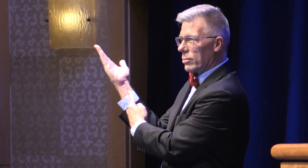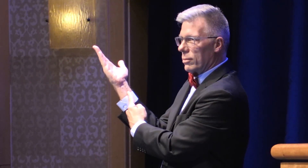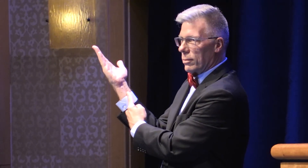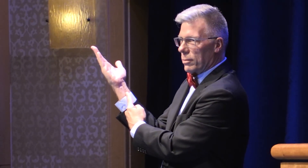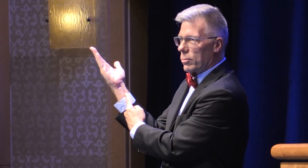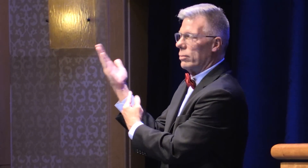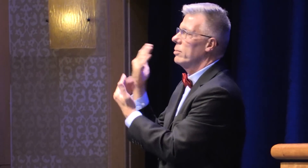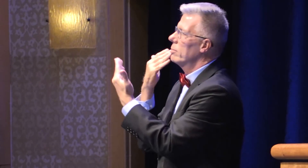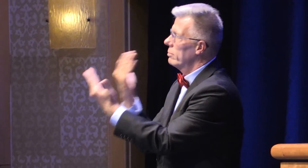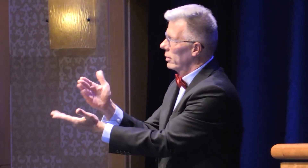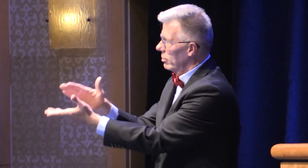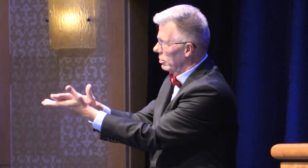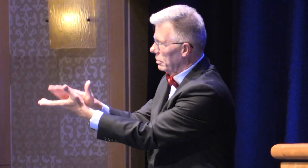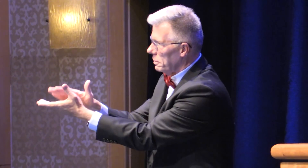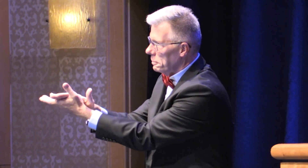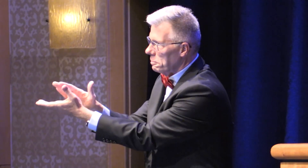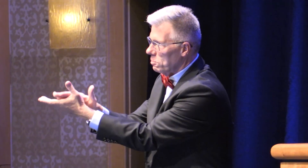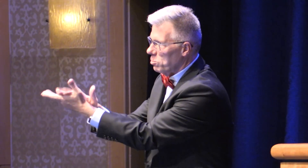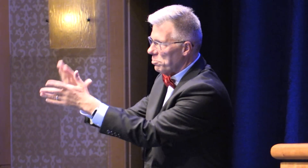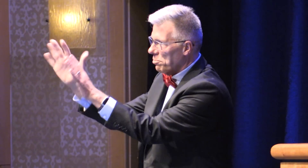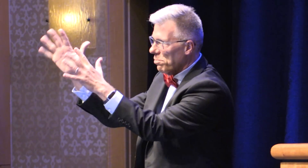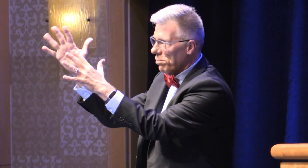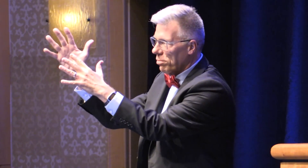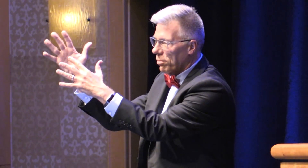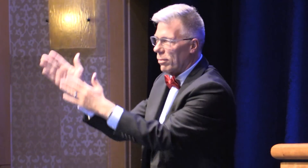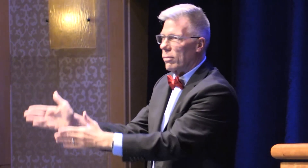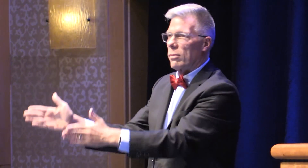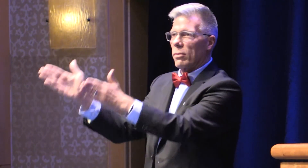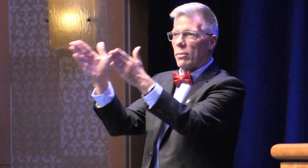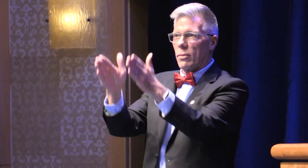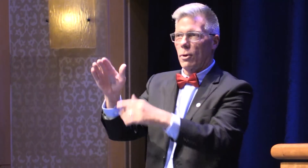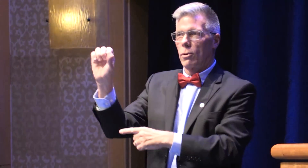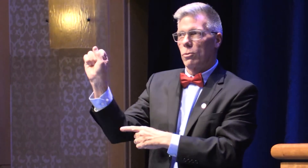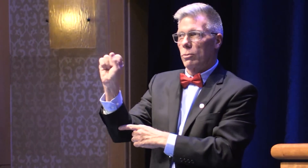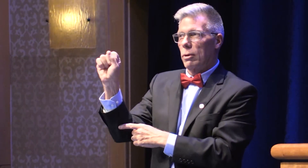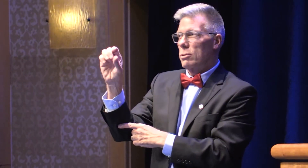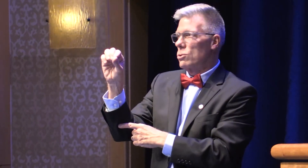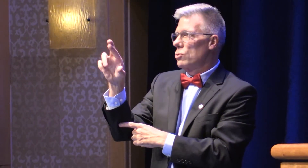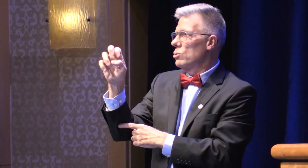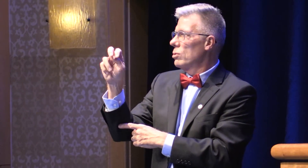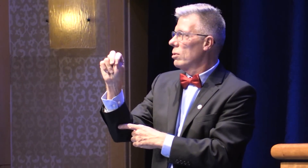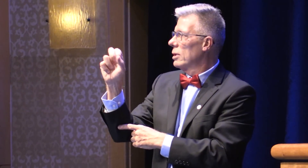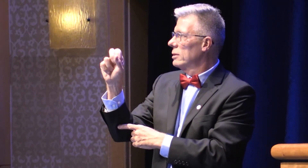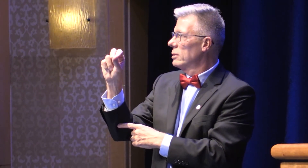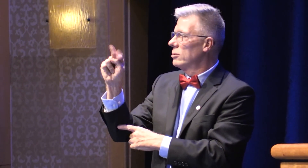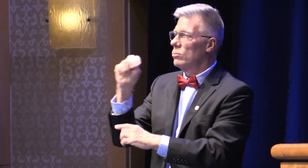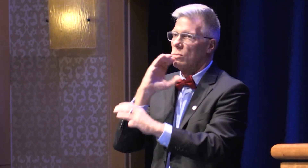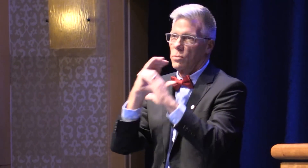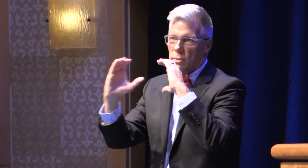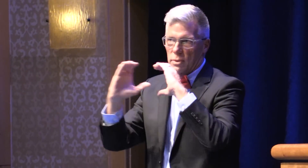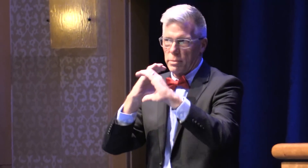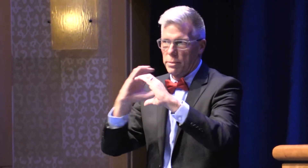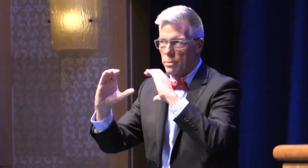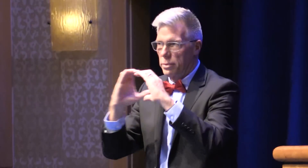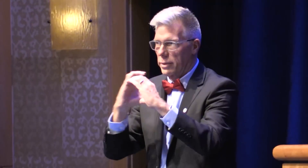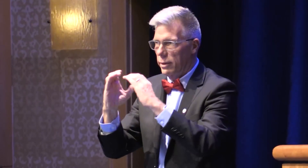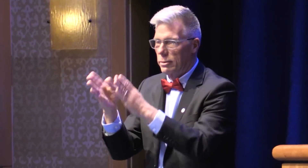companies, Ultratech. Thank you very much for your support of this youth initiative. Also, Sorensen